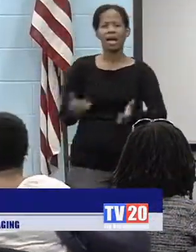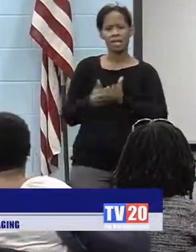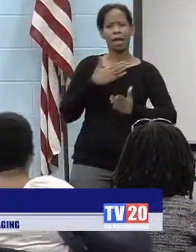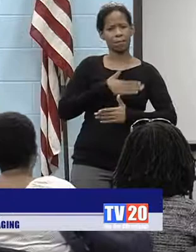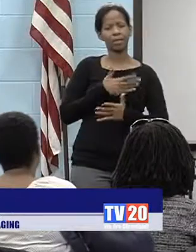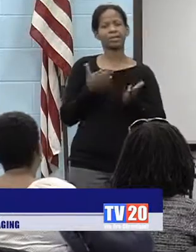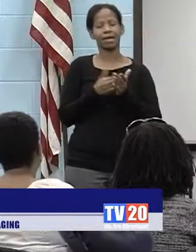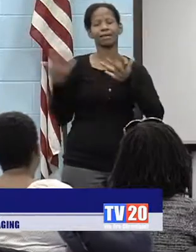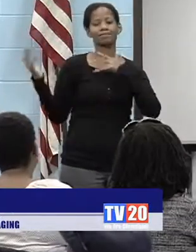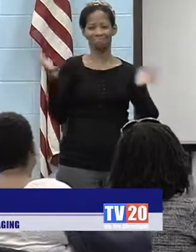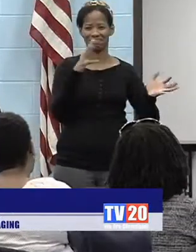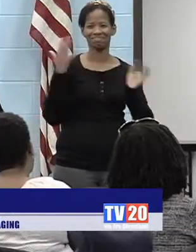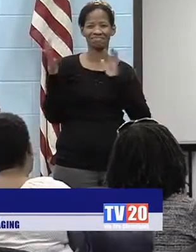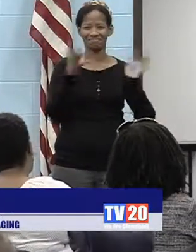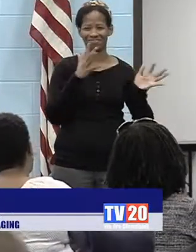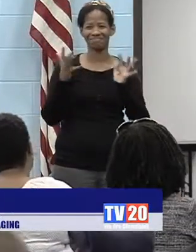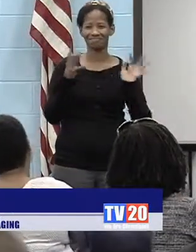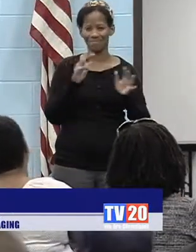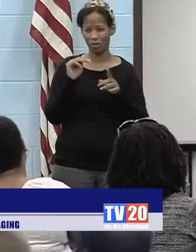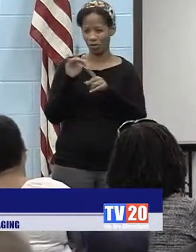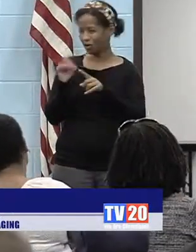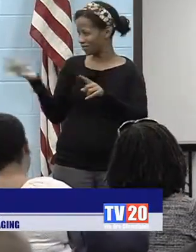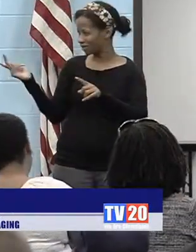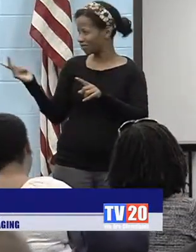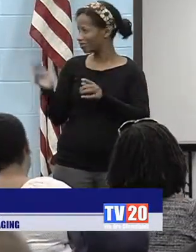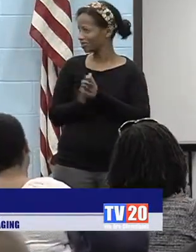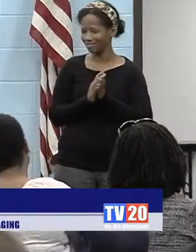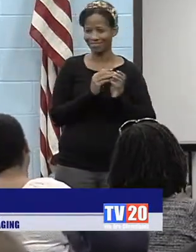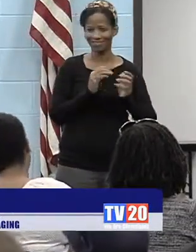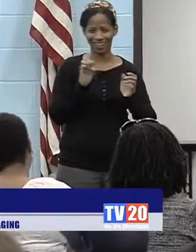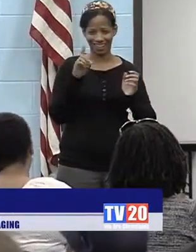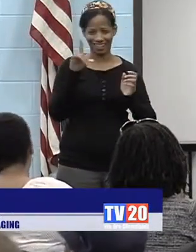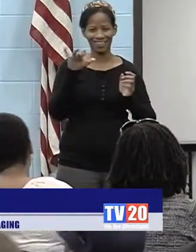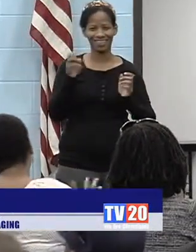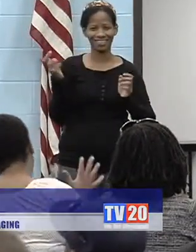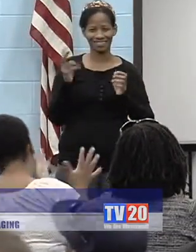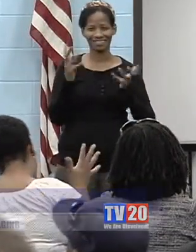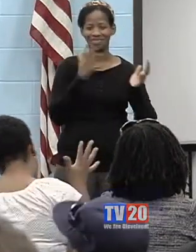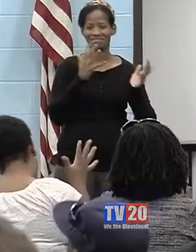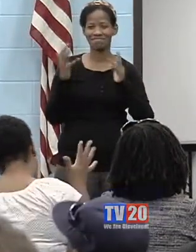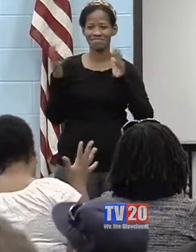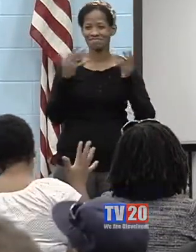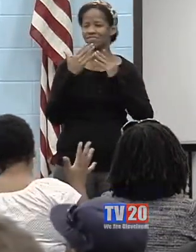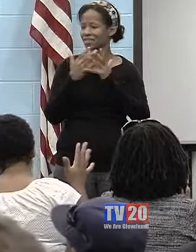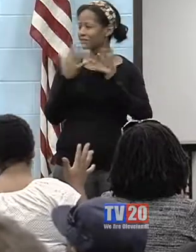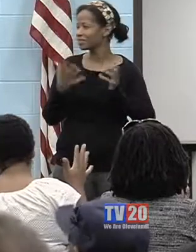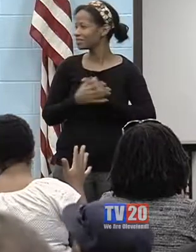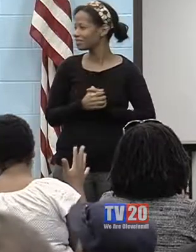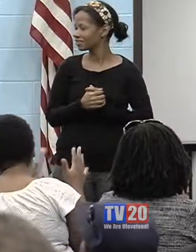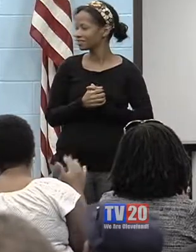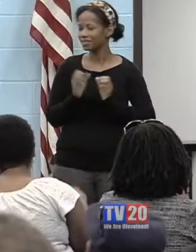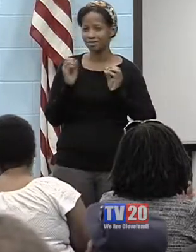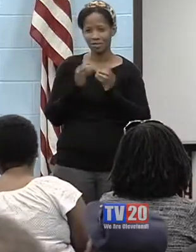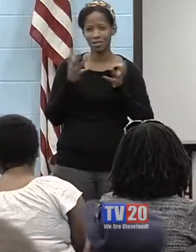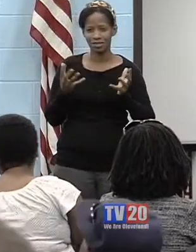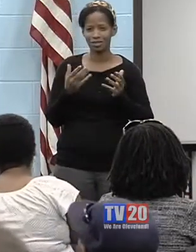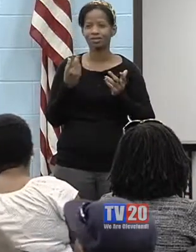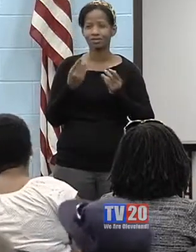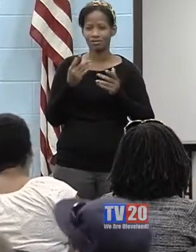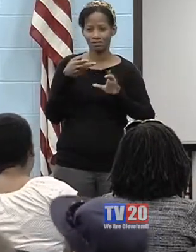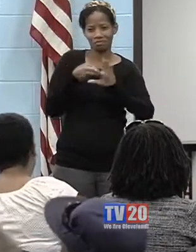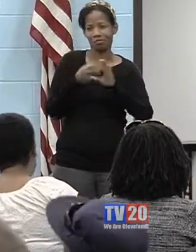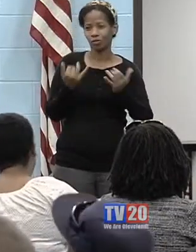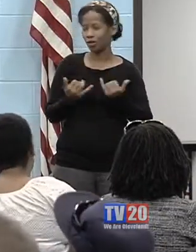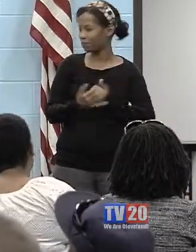another round of applause to Ms. Burton and Mr. Eddie Backus. Thank you so much for joining